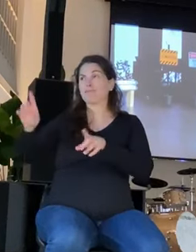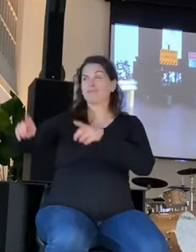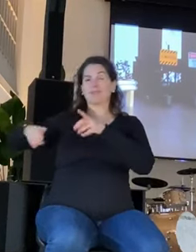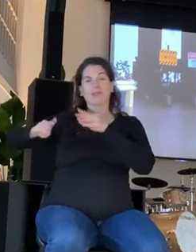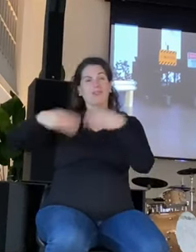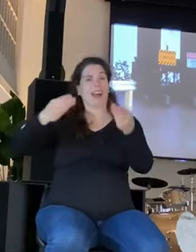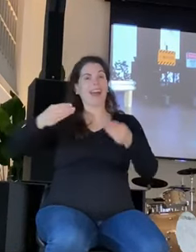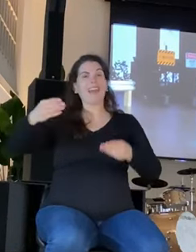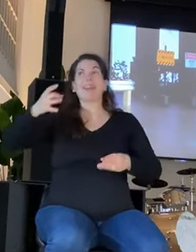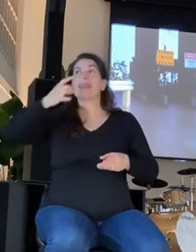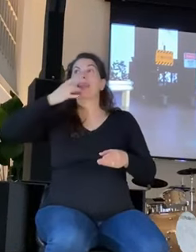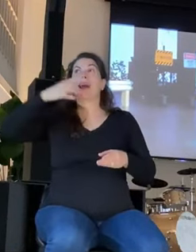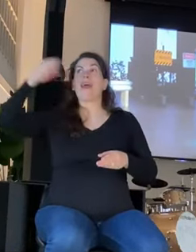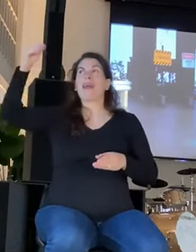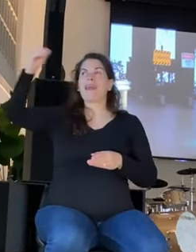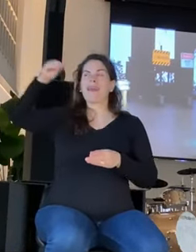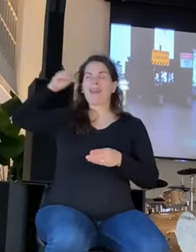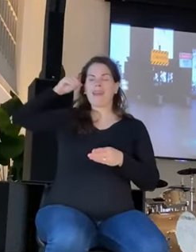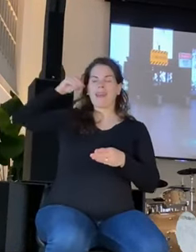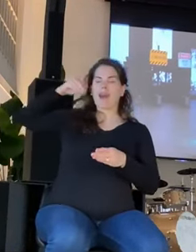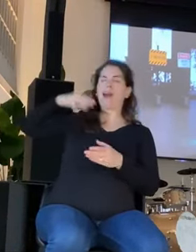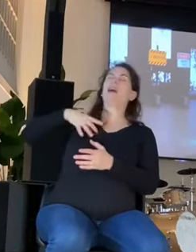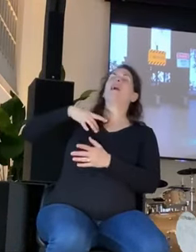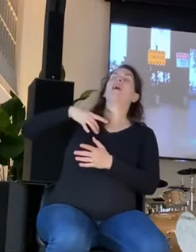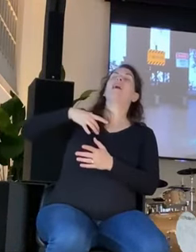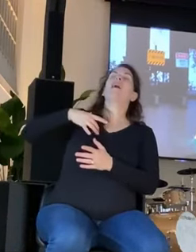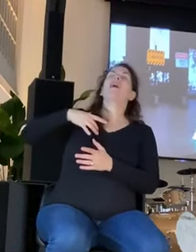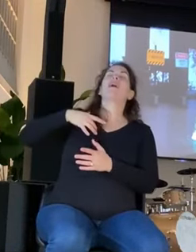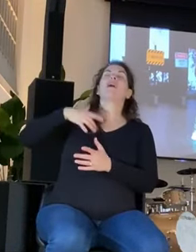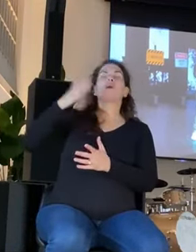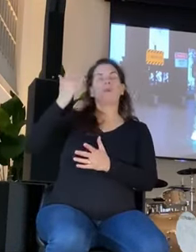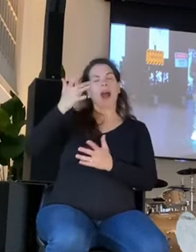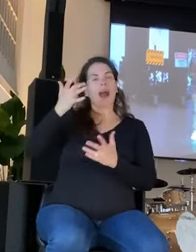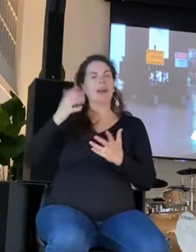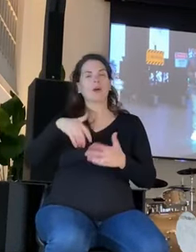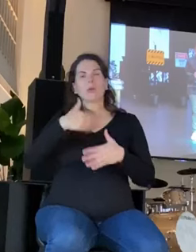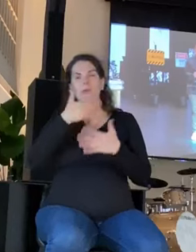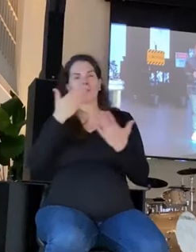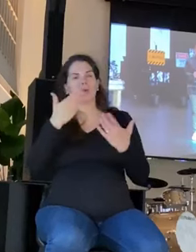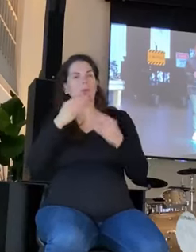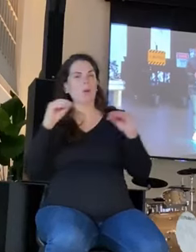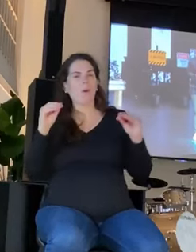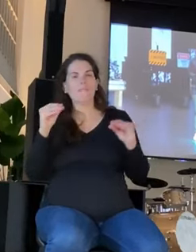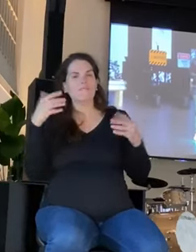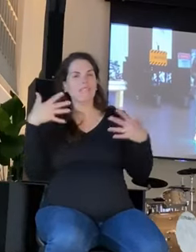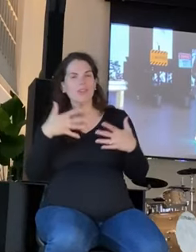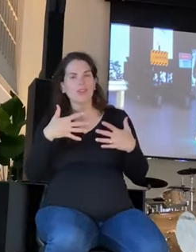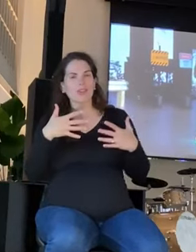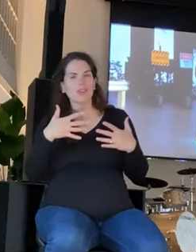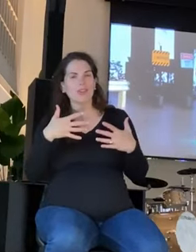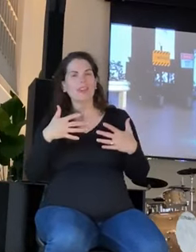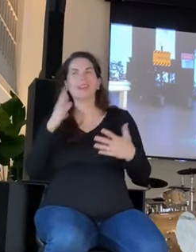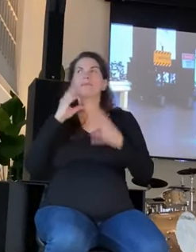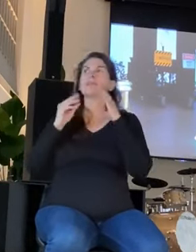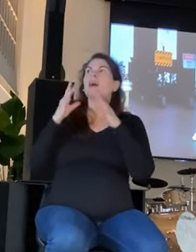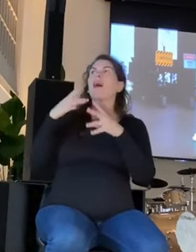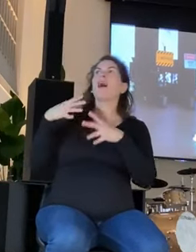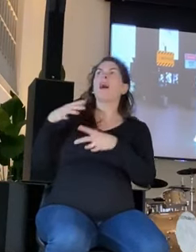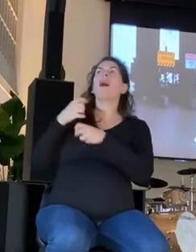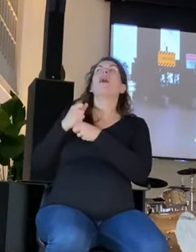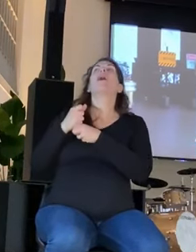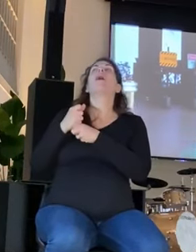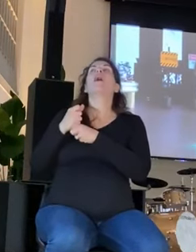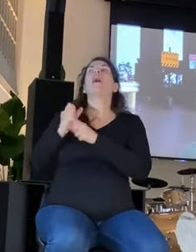life. So you don't fear anything. There's no fear. You have the wisdom of the Lord in your life. There's a confidence that comes with that. But can I